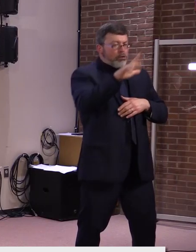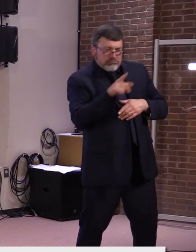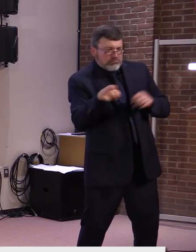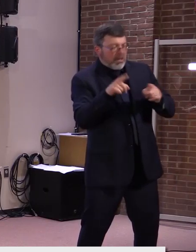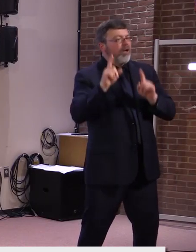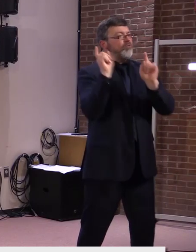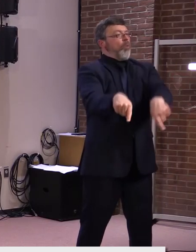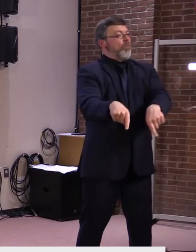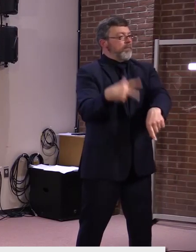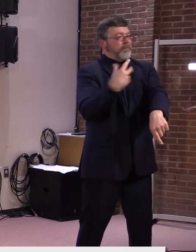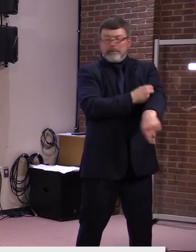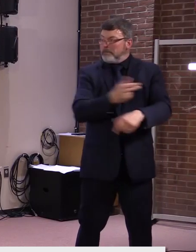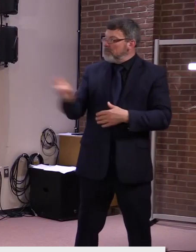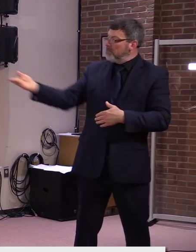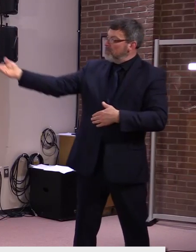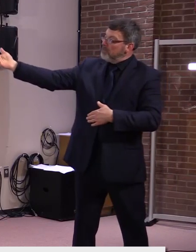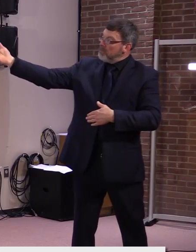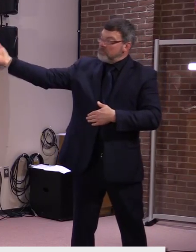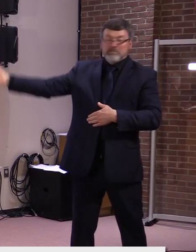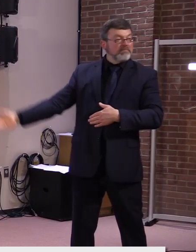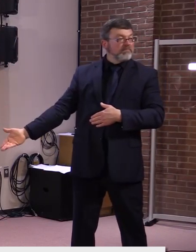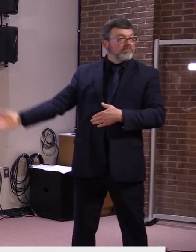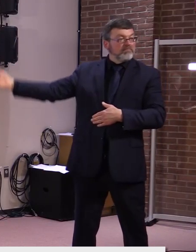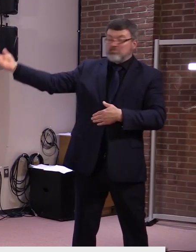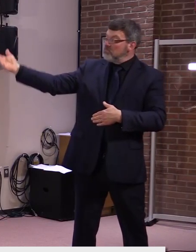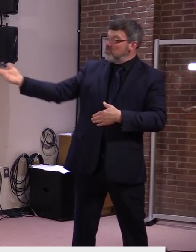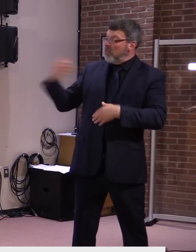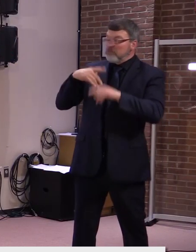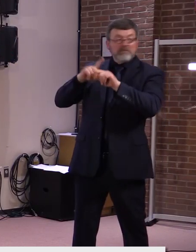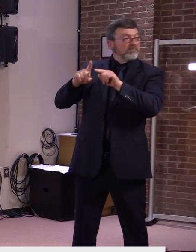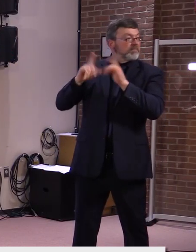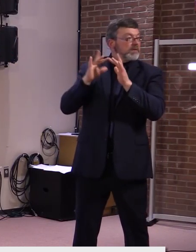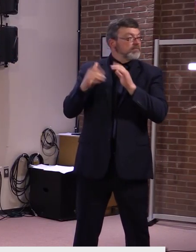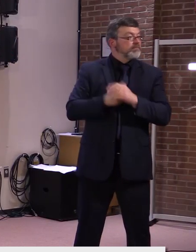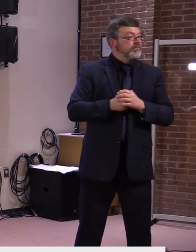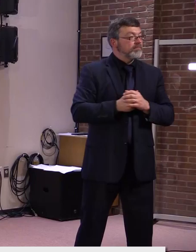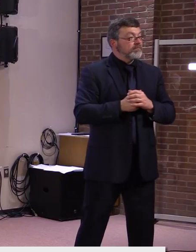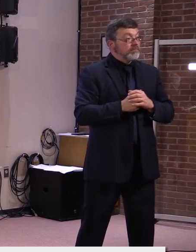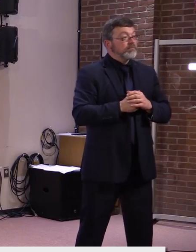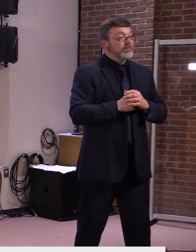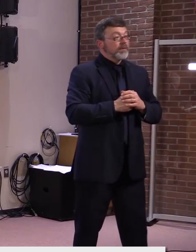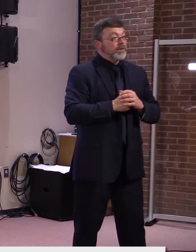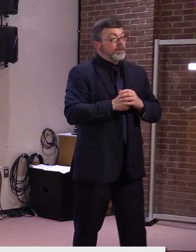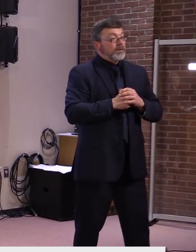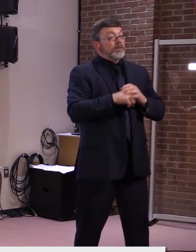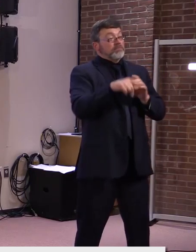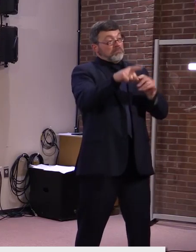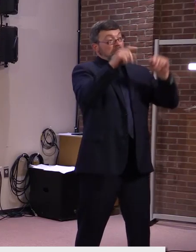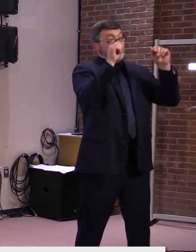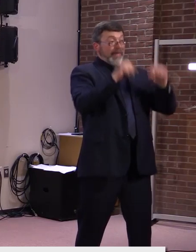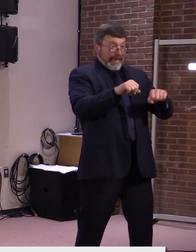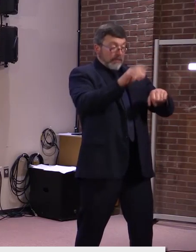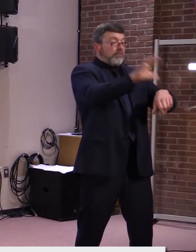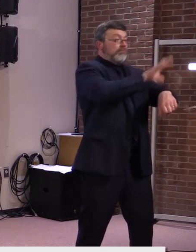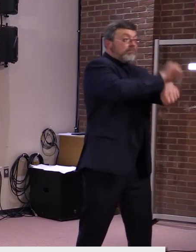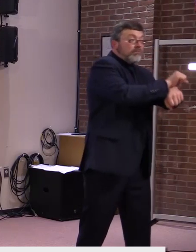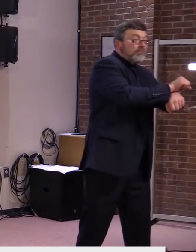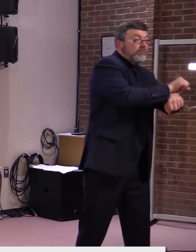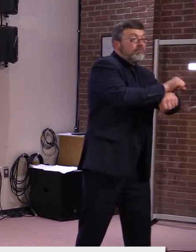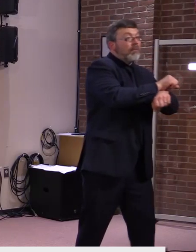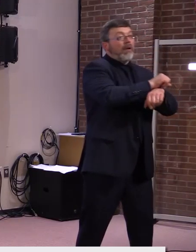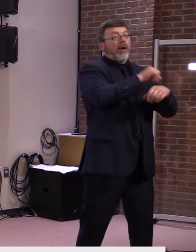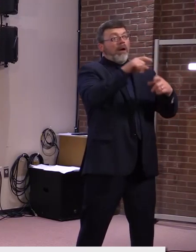855-722-7878 to make an appointment, or you can simply walk in. This is our shot, Vermont, to hit